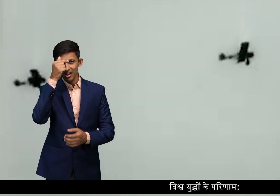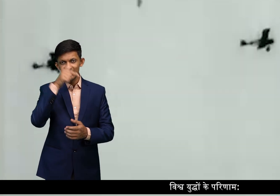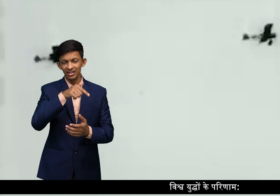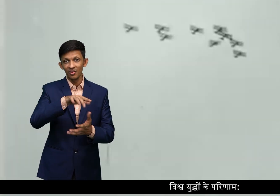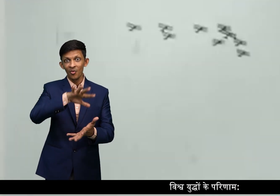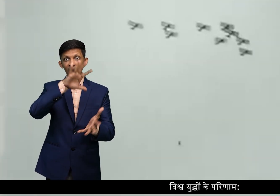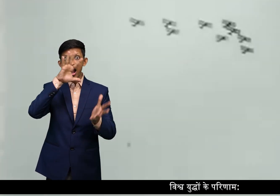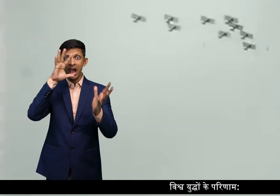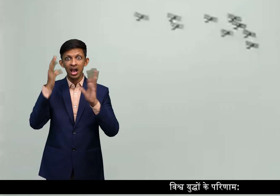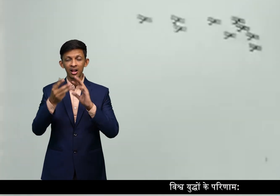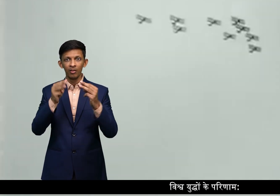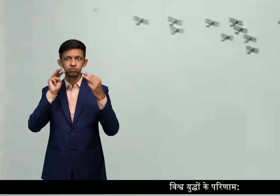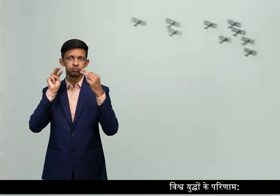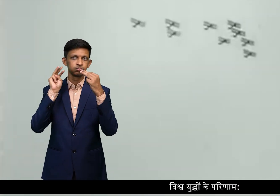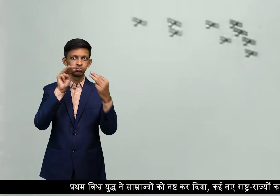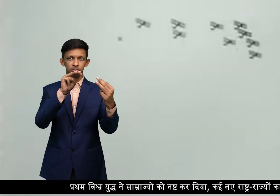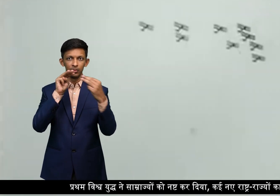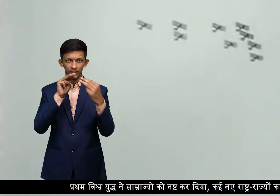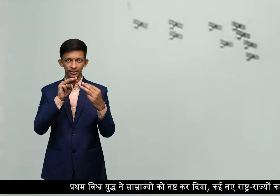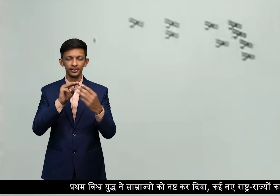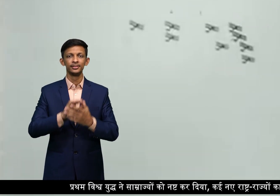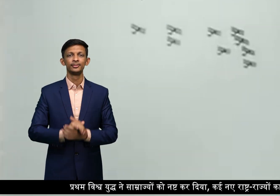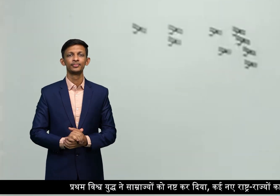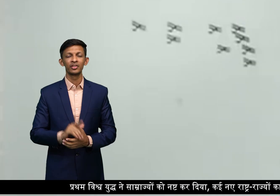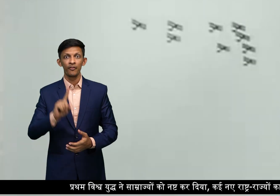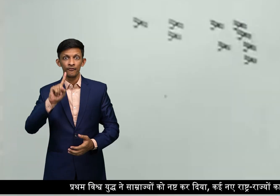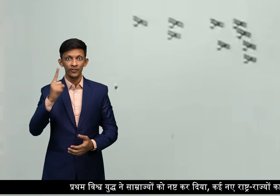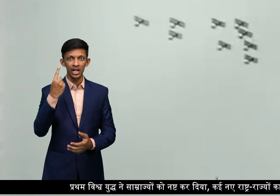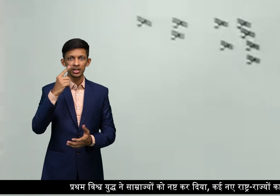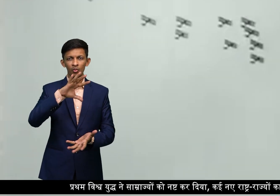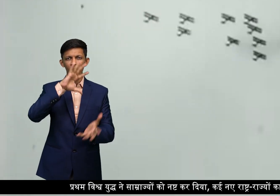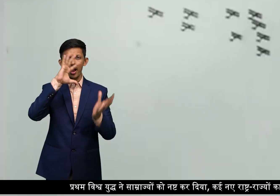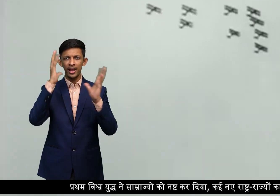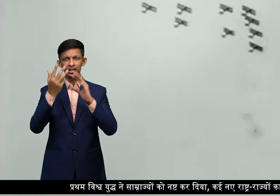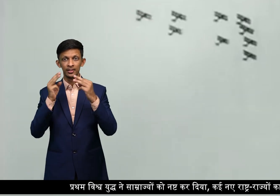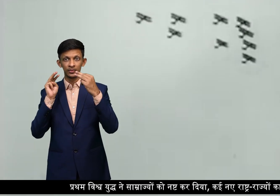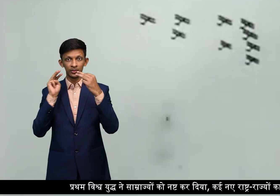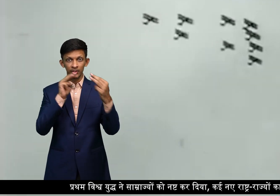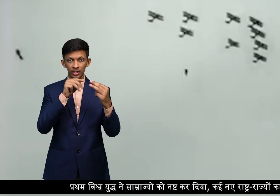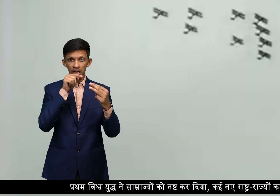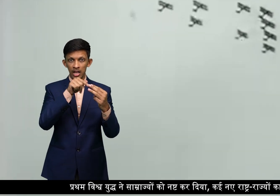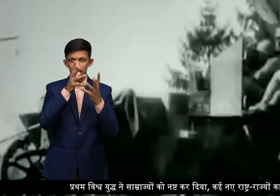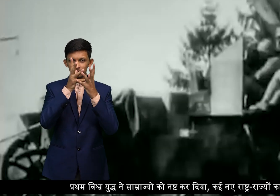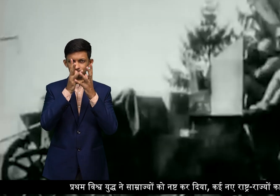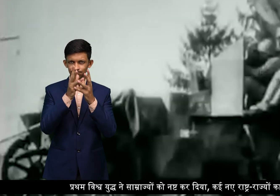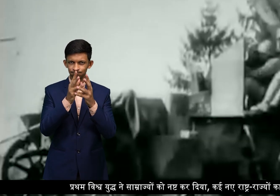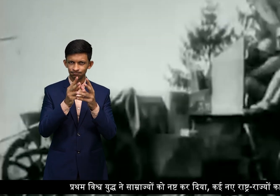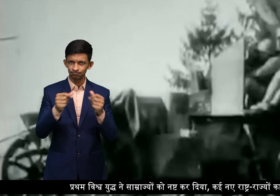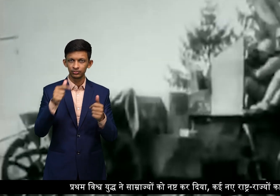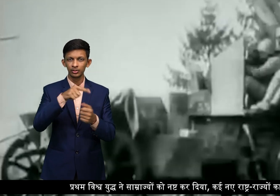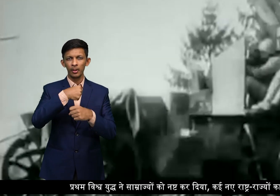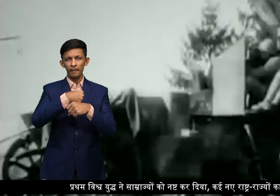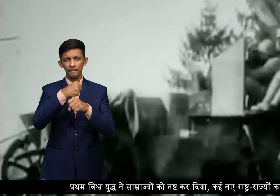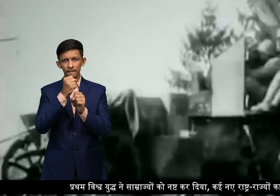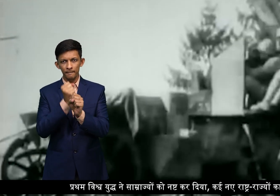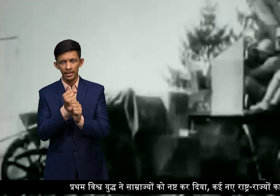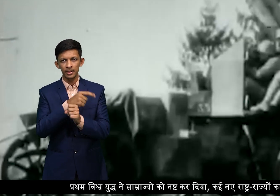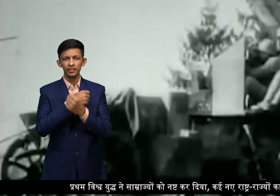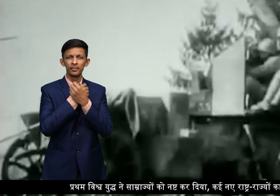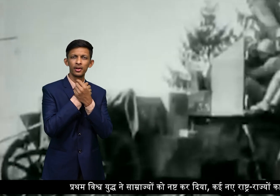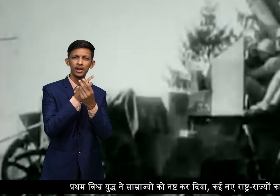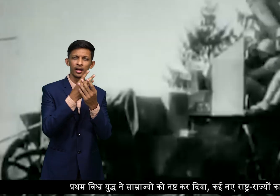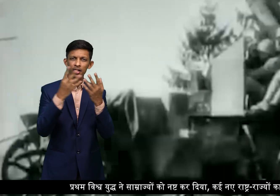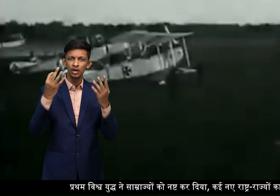Consequences of World Wars. The First World War destroyed empires,